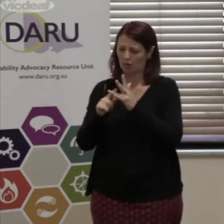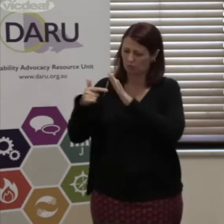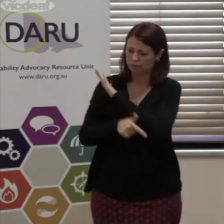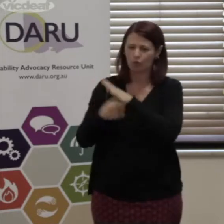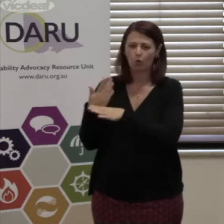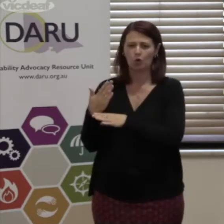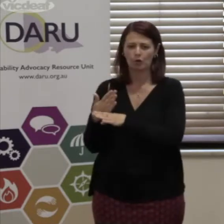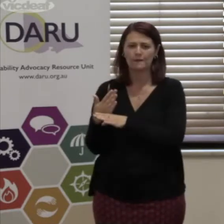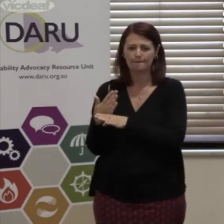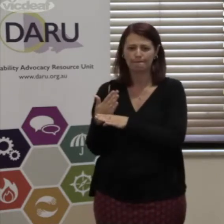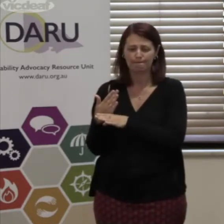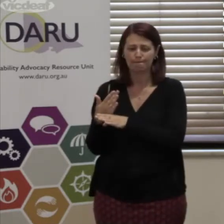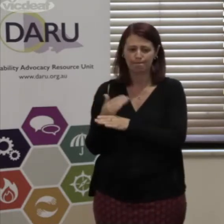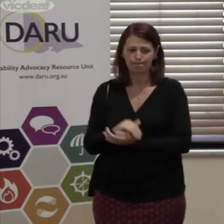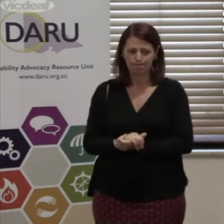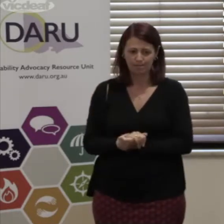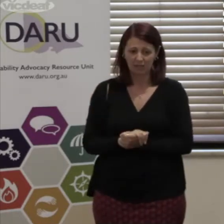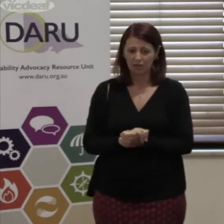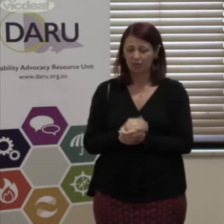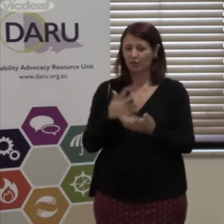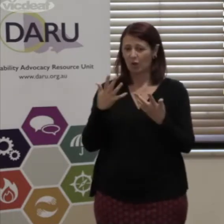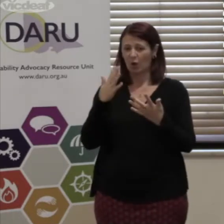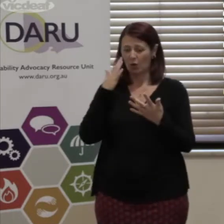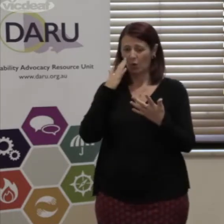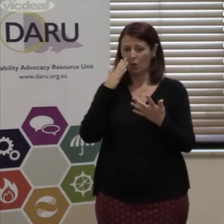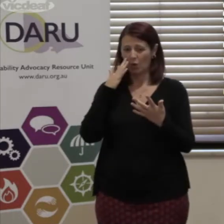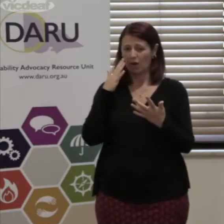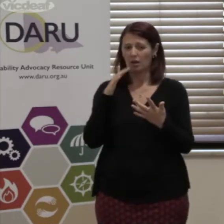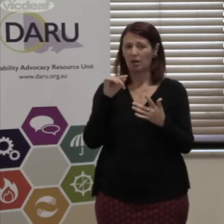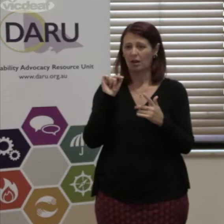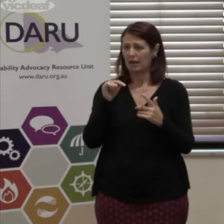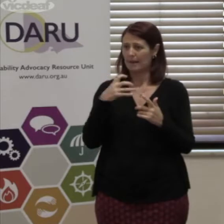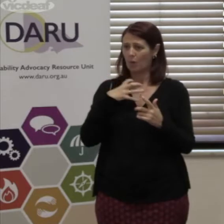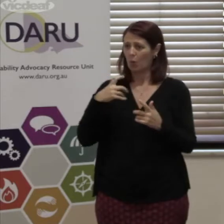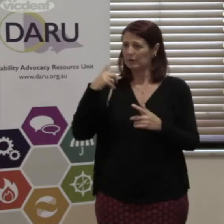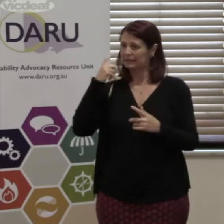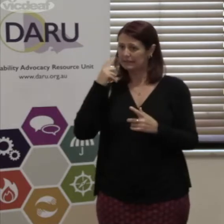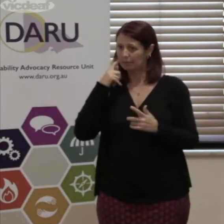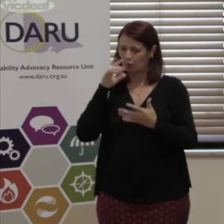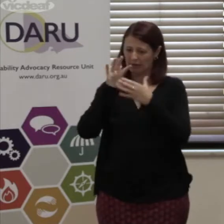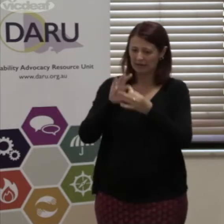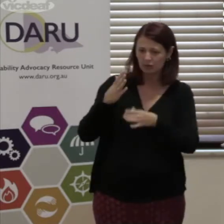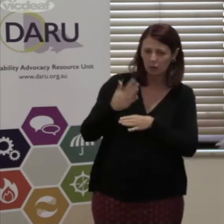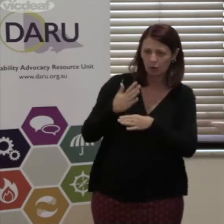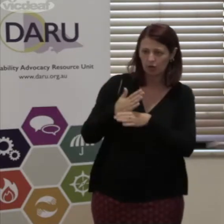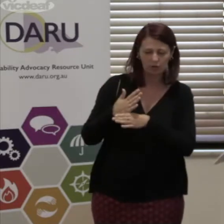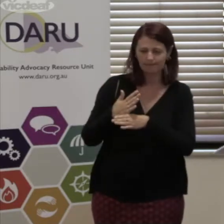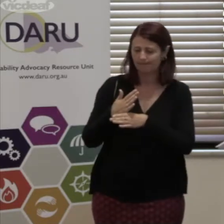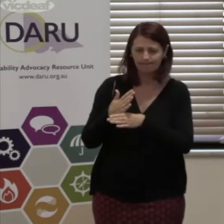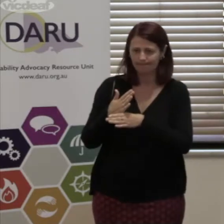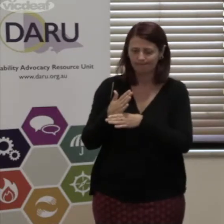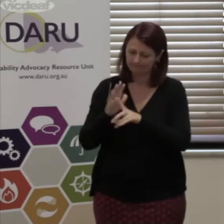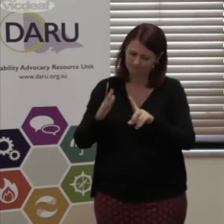So there's a just really strong message that we're moving away from the simpler connection work and moving towards